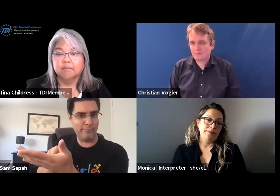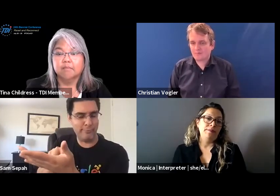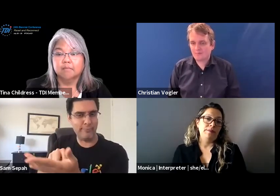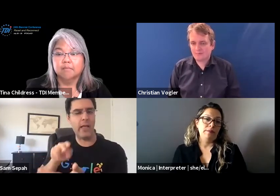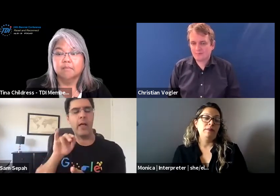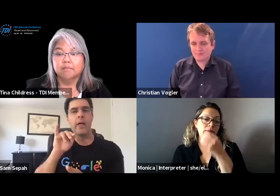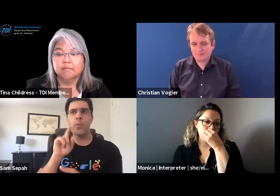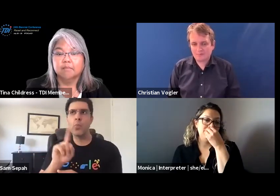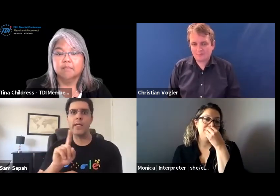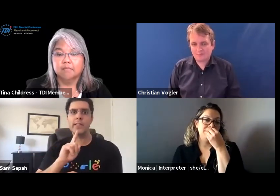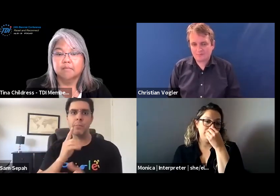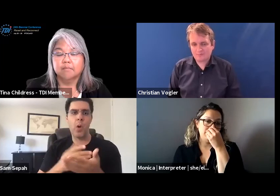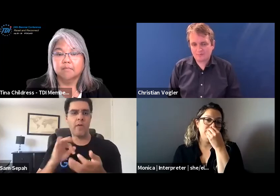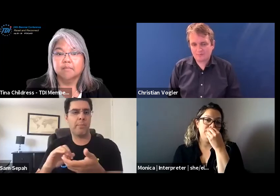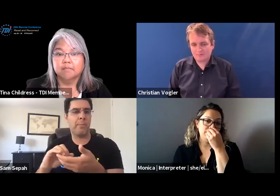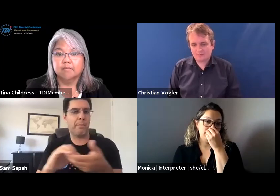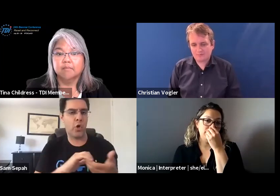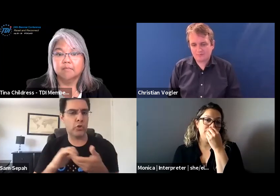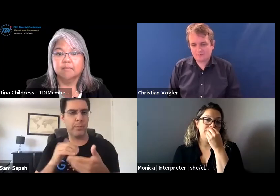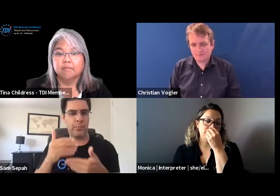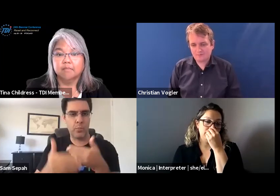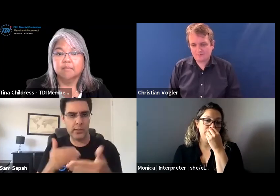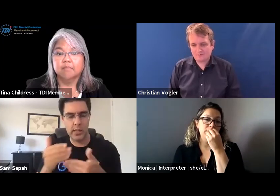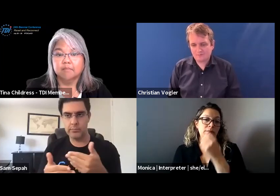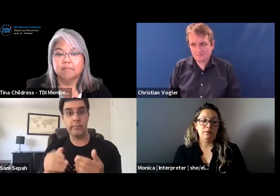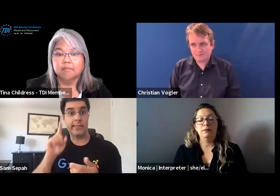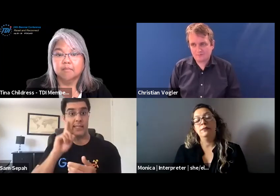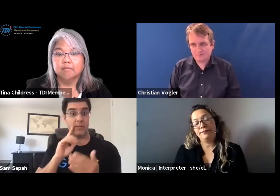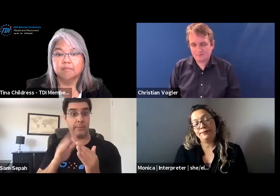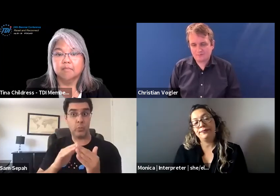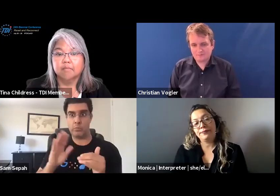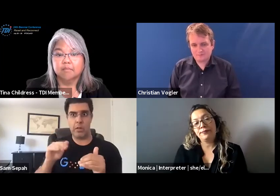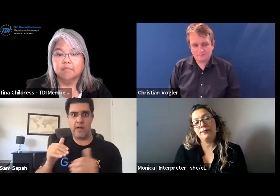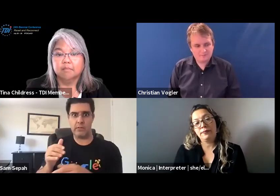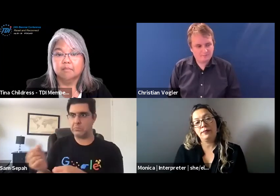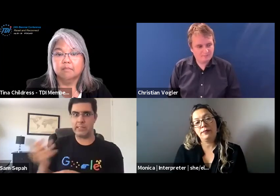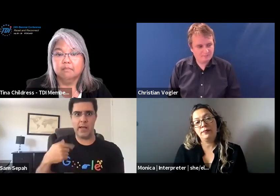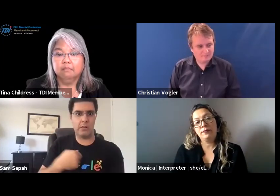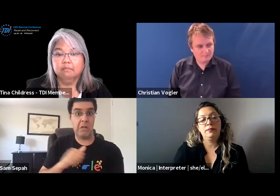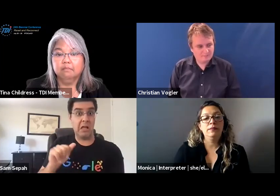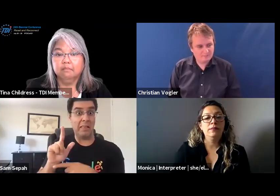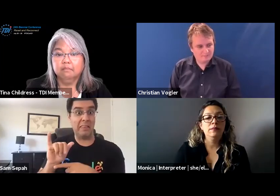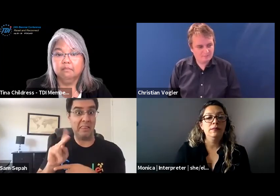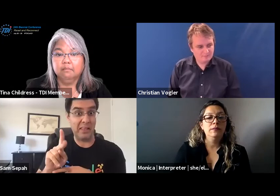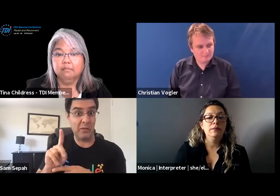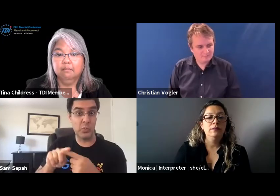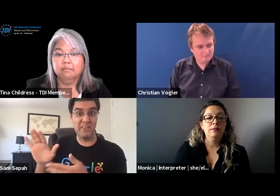feedback to have you watch. And that's where the partnership process comes into play. And the deaf community hasn't sent us